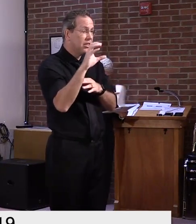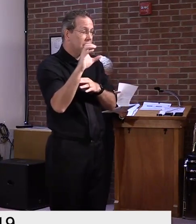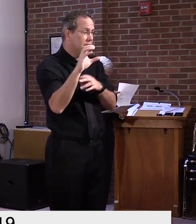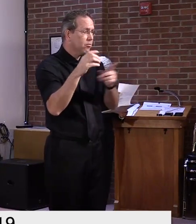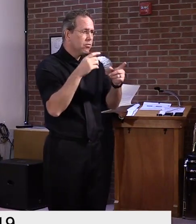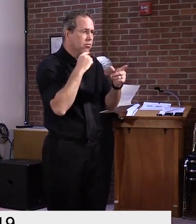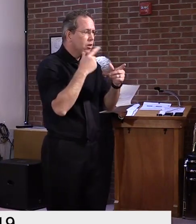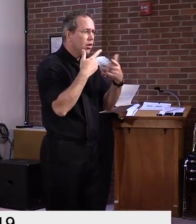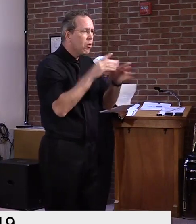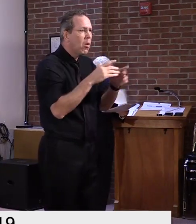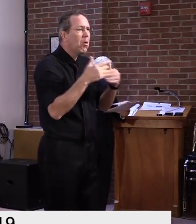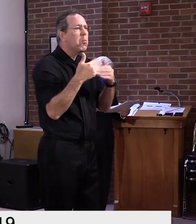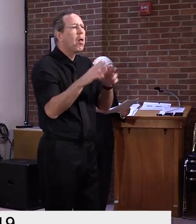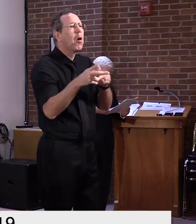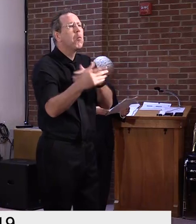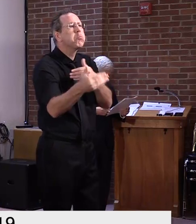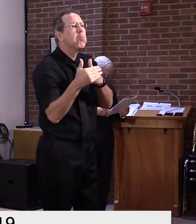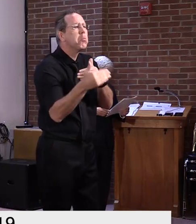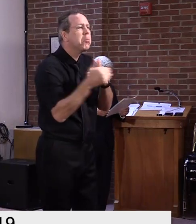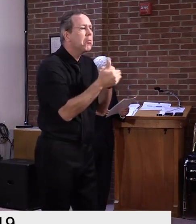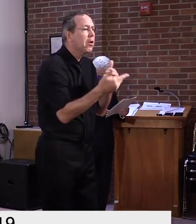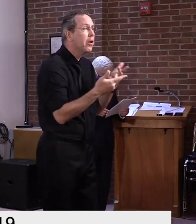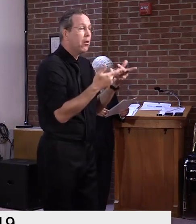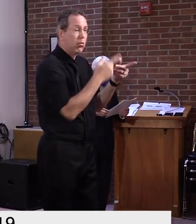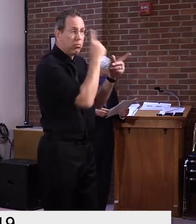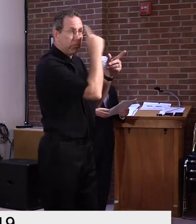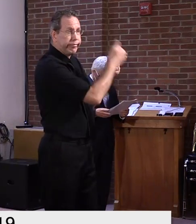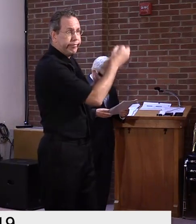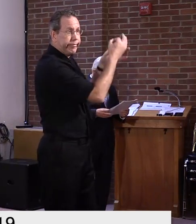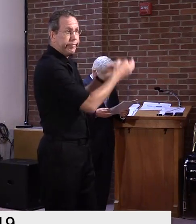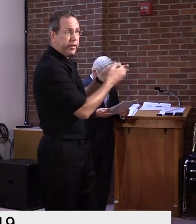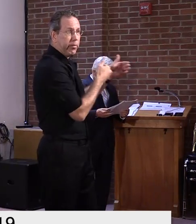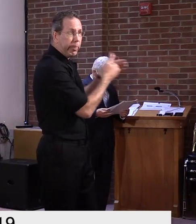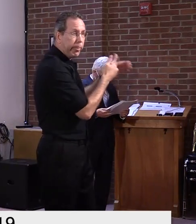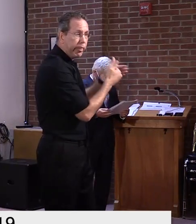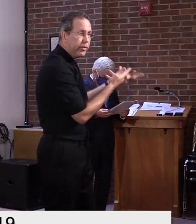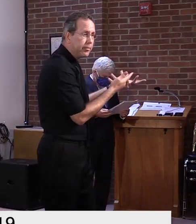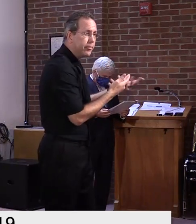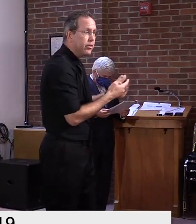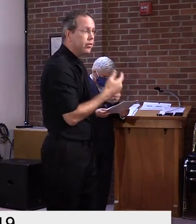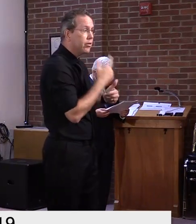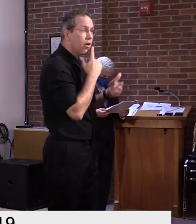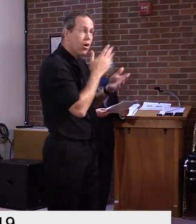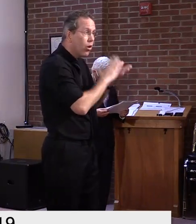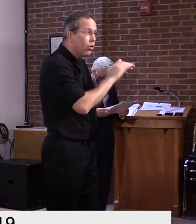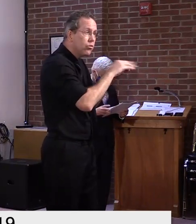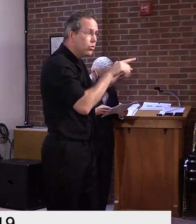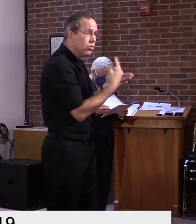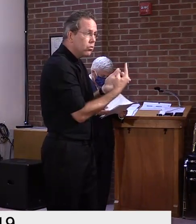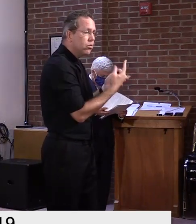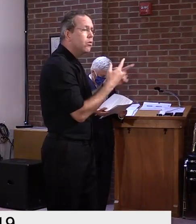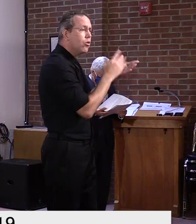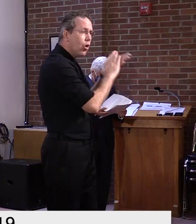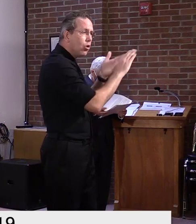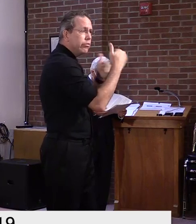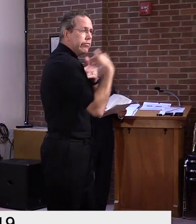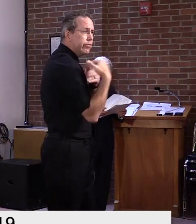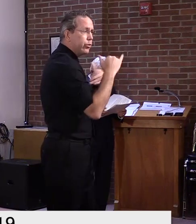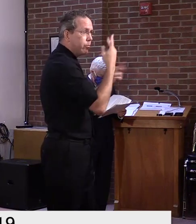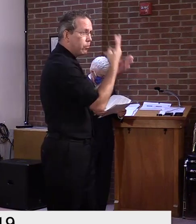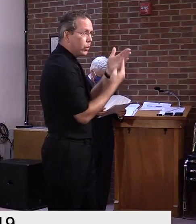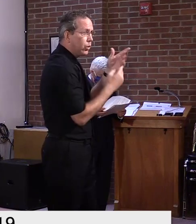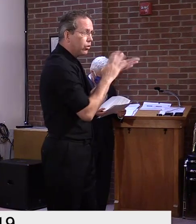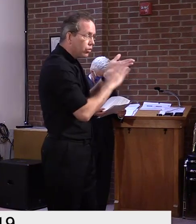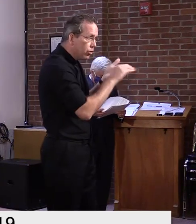college and universities have a responsibility to make sure that the guidelines that they proposed are